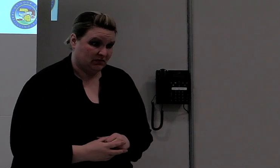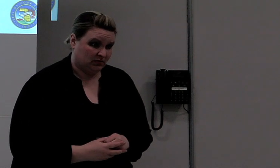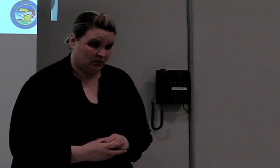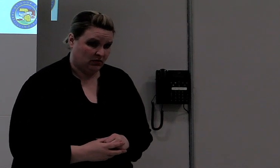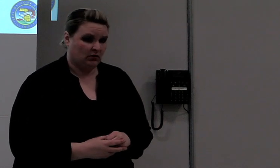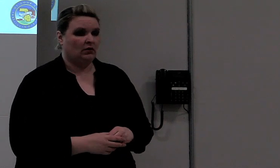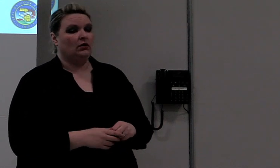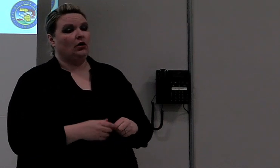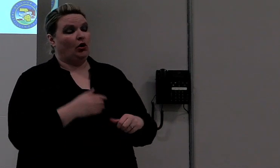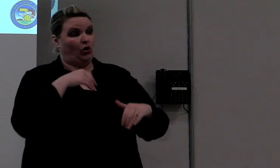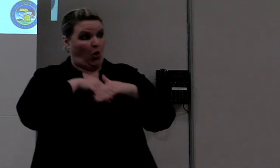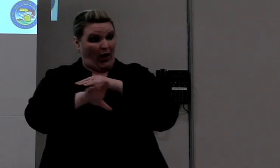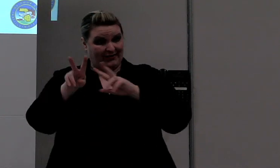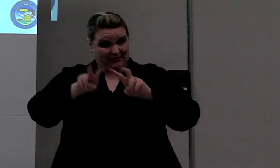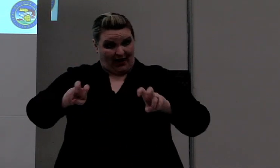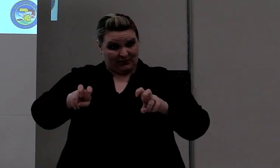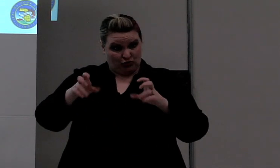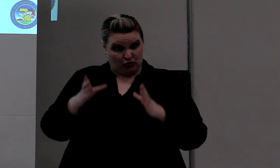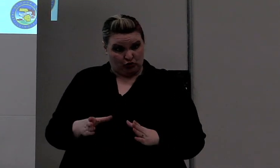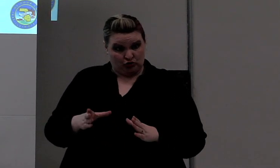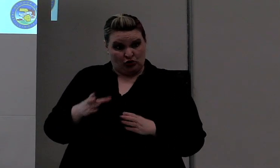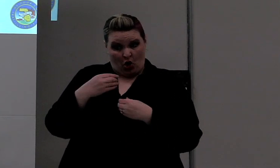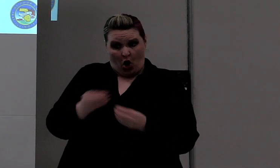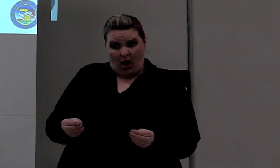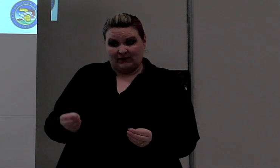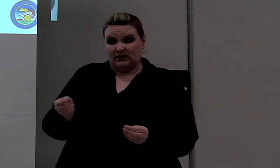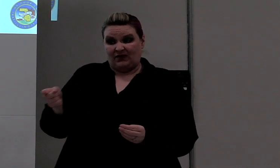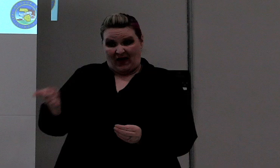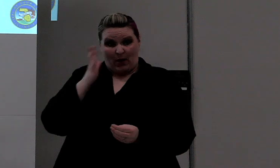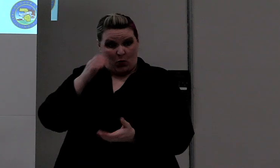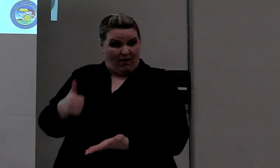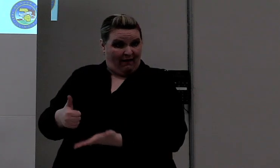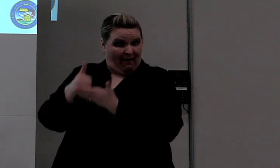You come to the assessor's office, they'll help you find comparables to send in with your